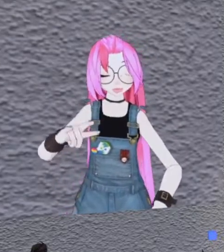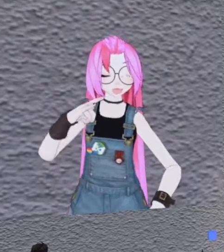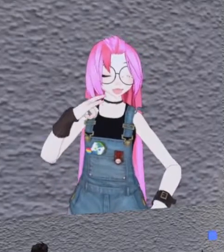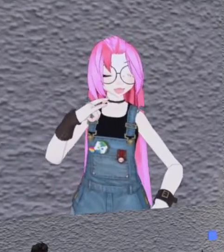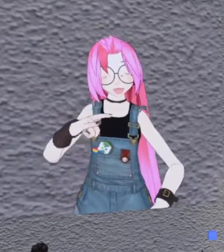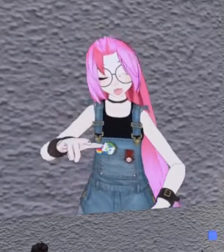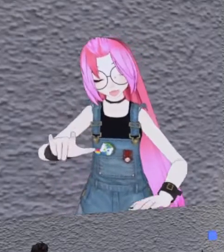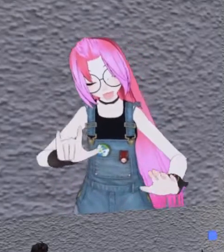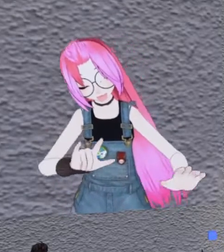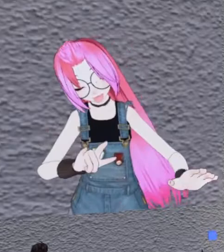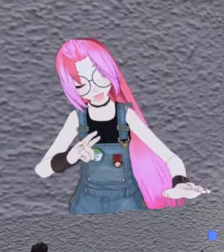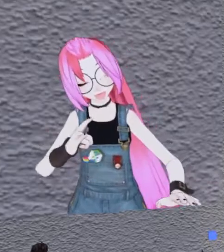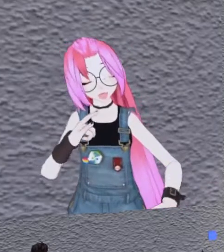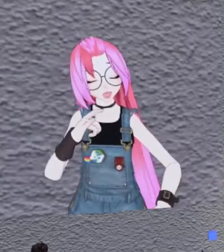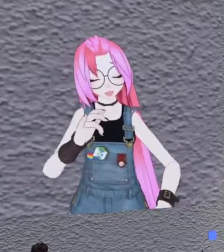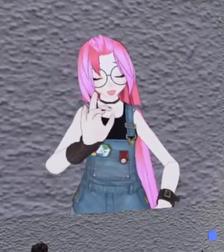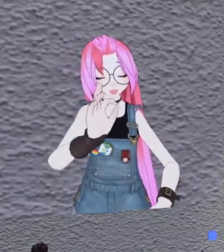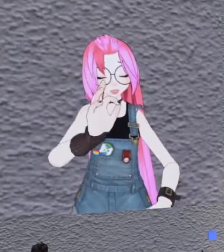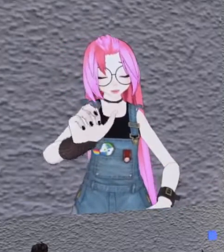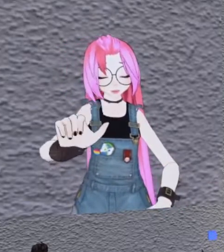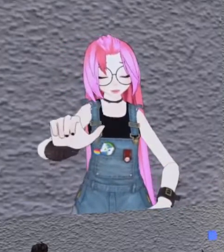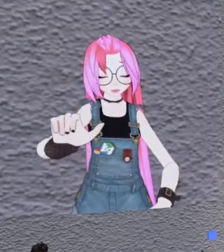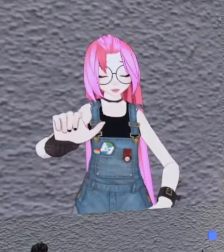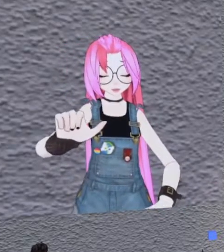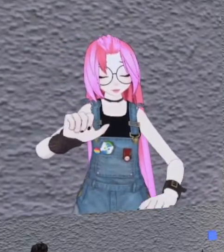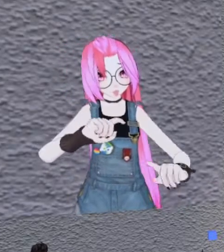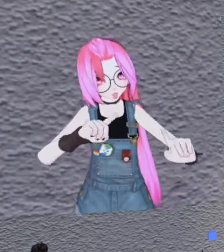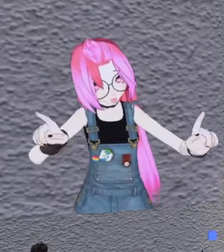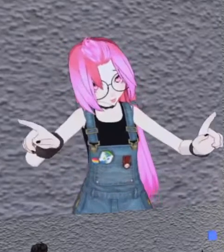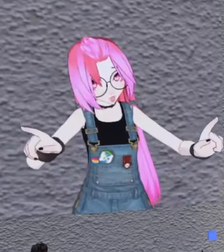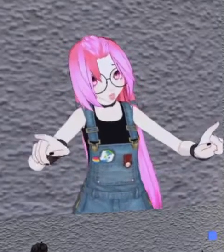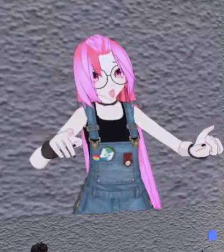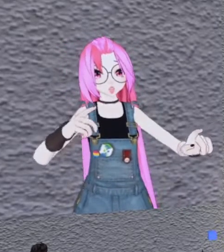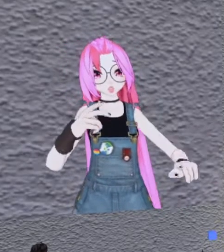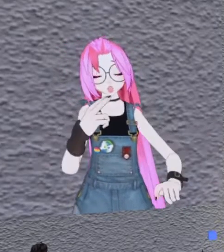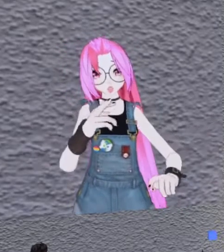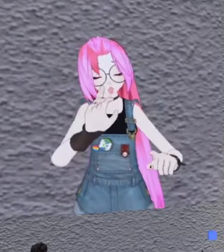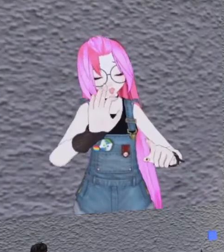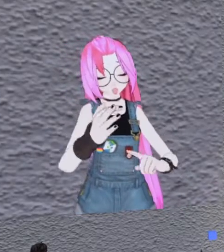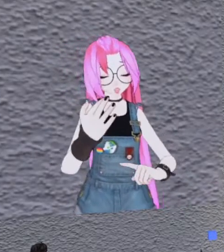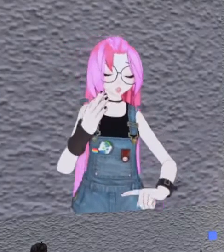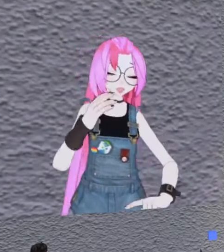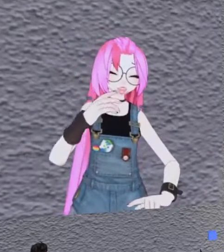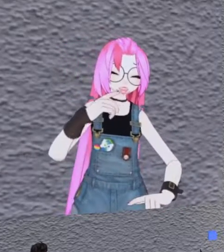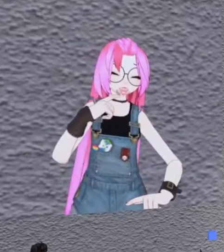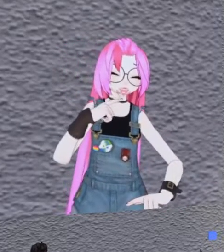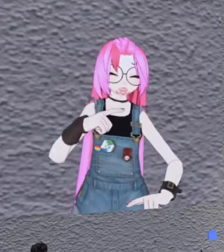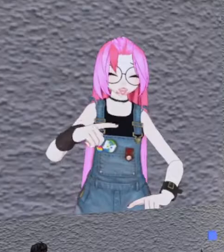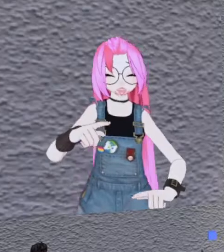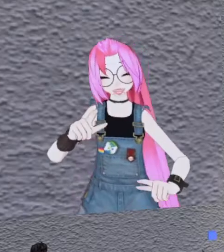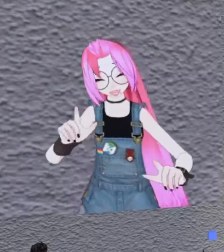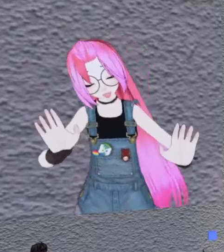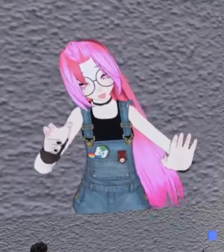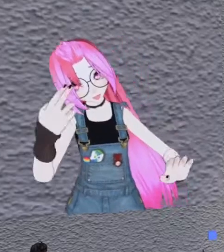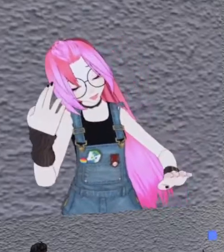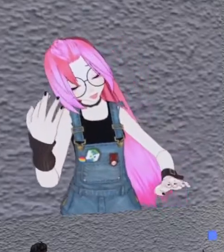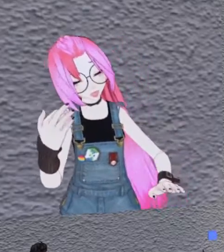this, it's most likely going to be California. But I've also seen it in the context of gold. And the reason why the